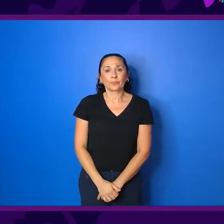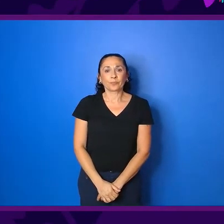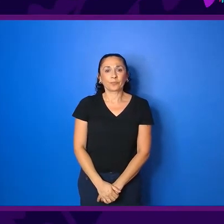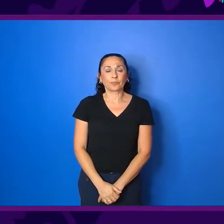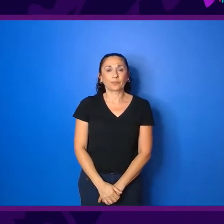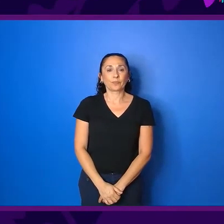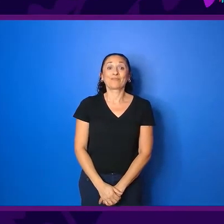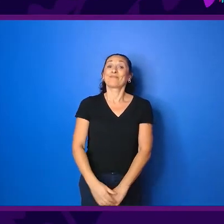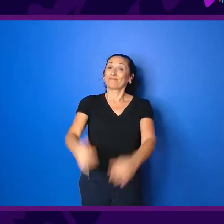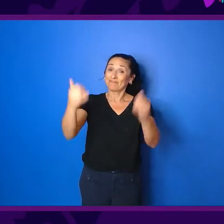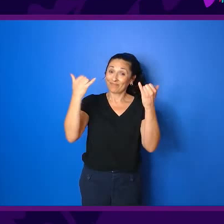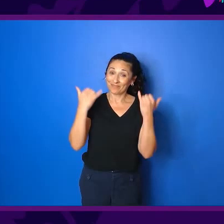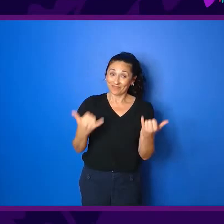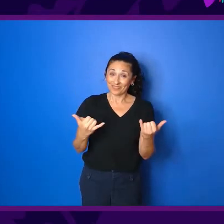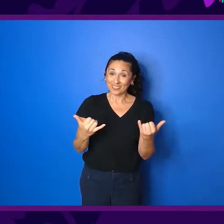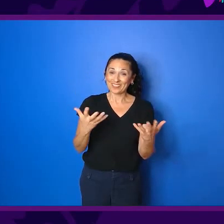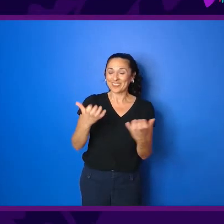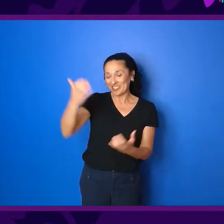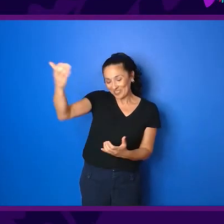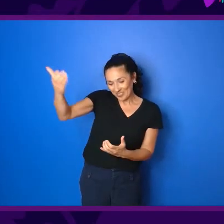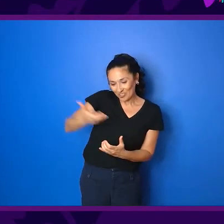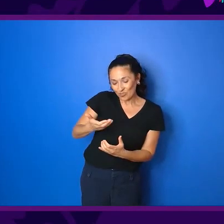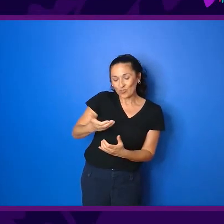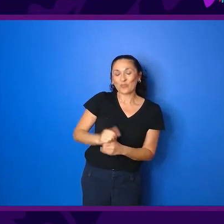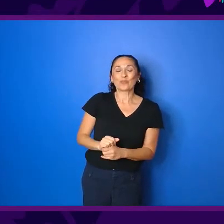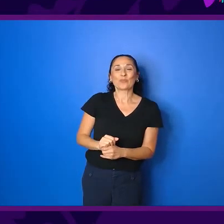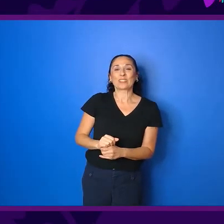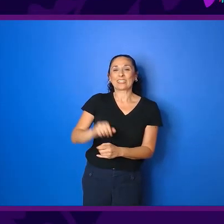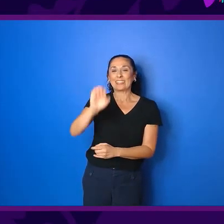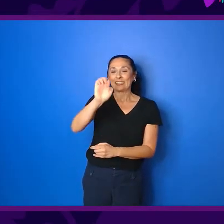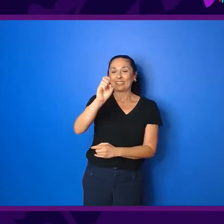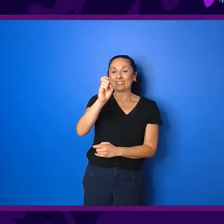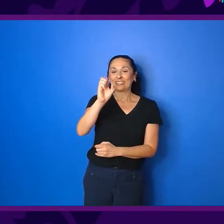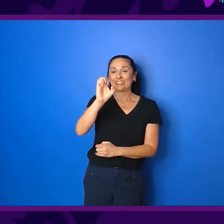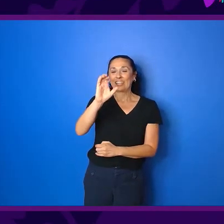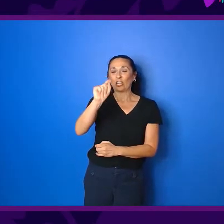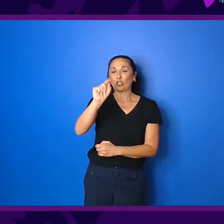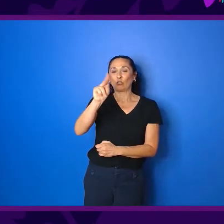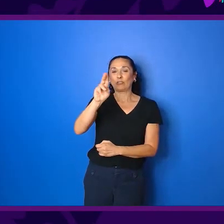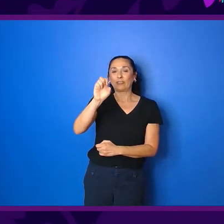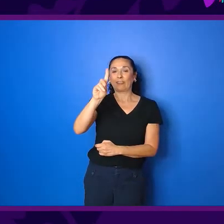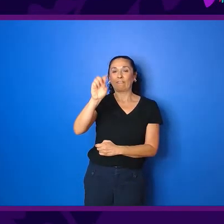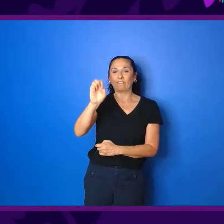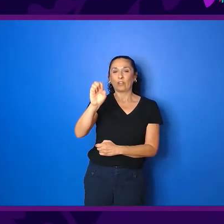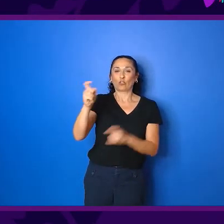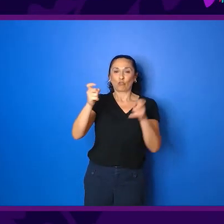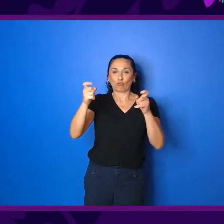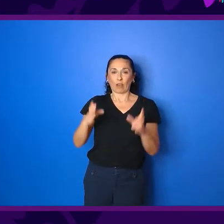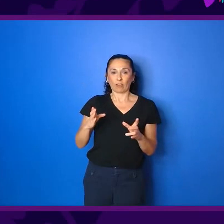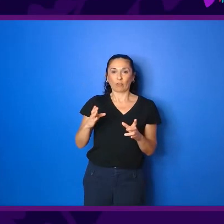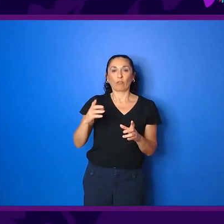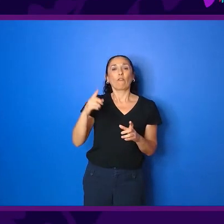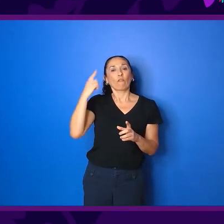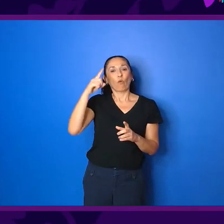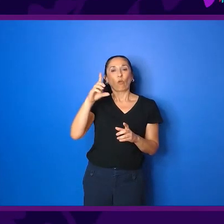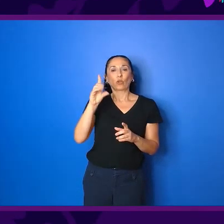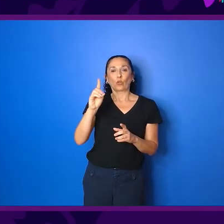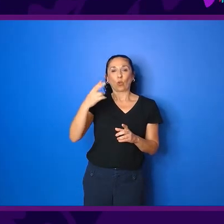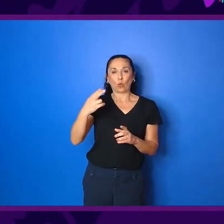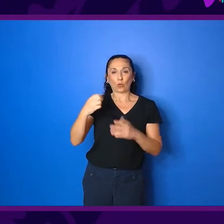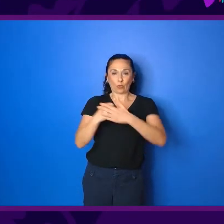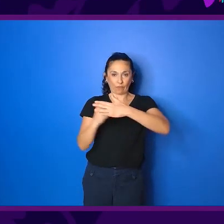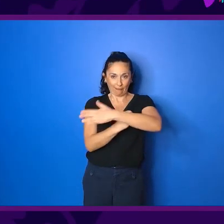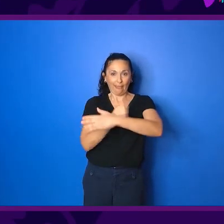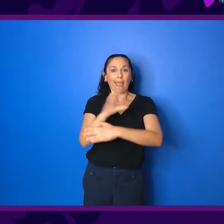And now we would like to introduce you to the executive director of the Dolores Huerta Foundation, and more importantly, Dolores' daughter,